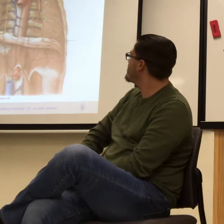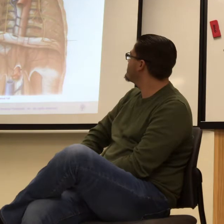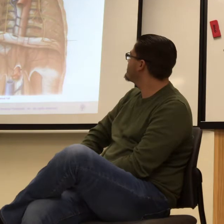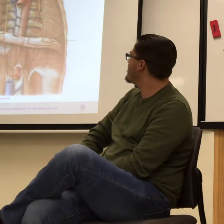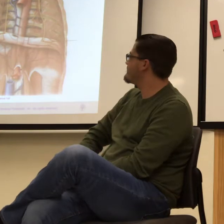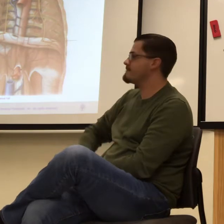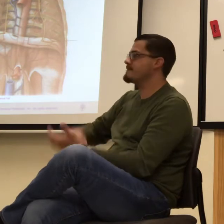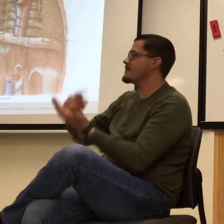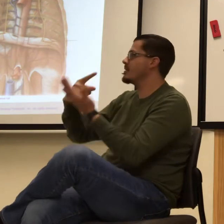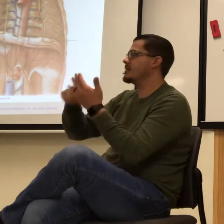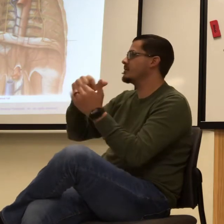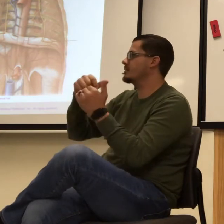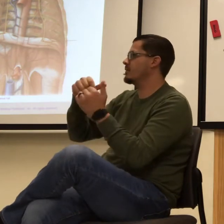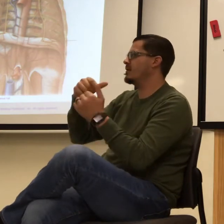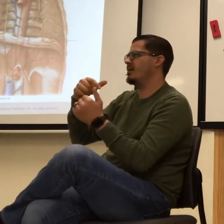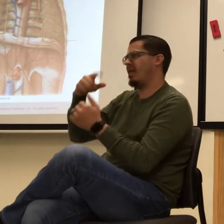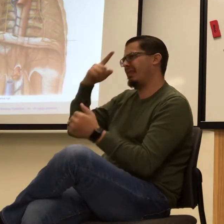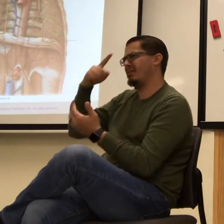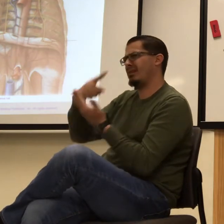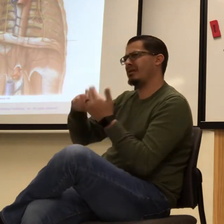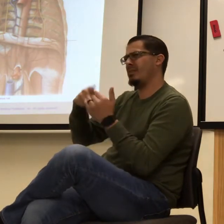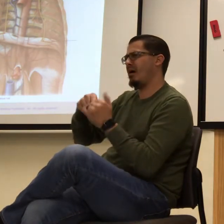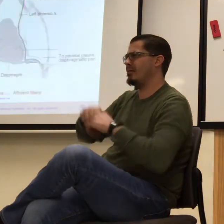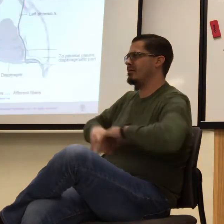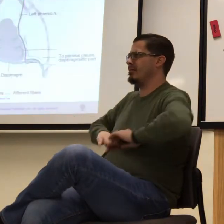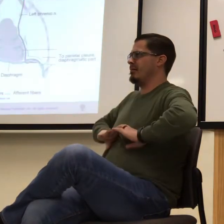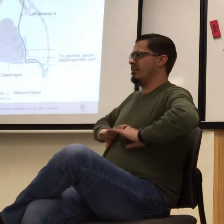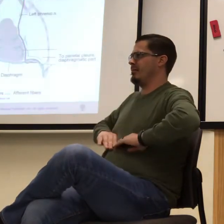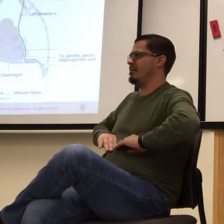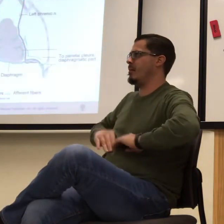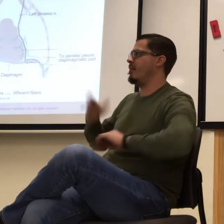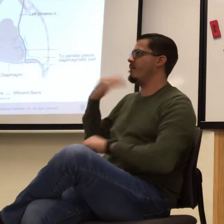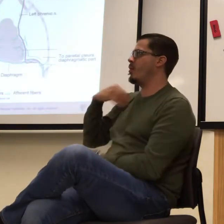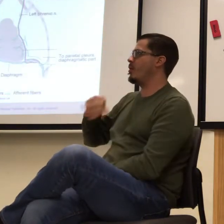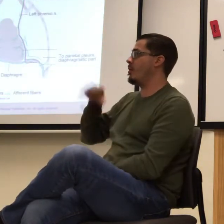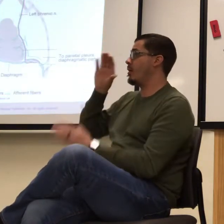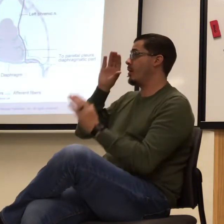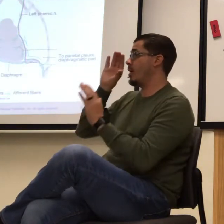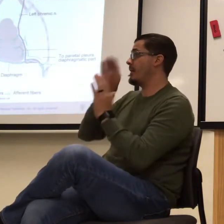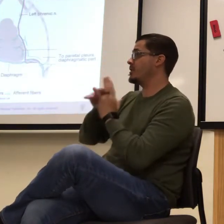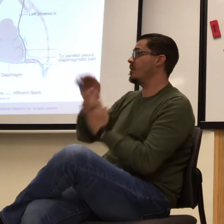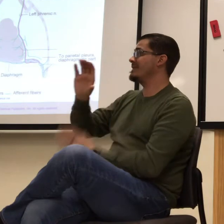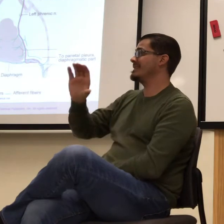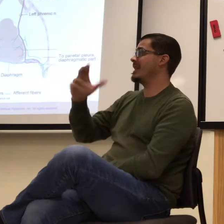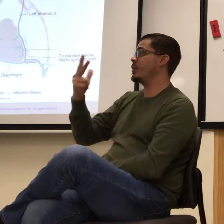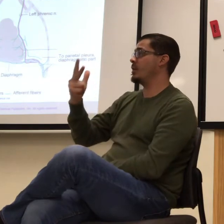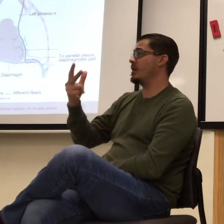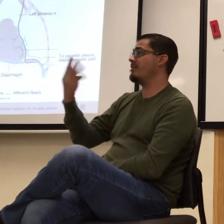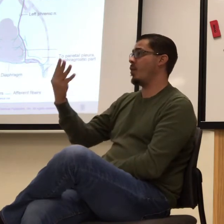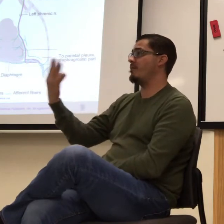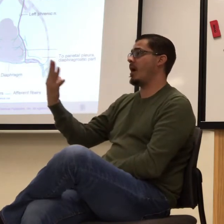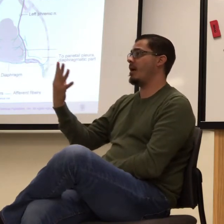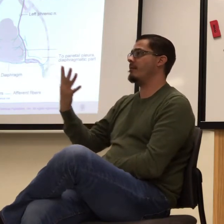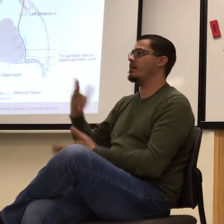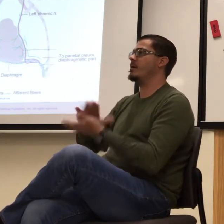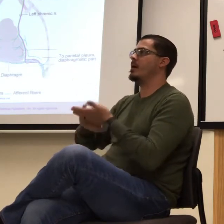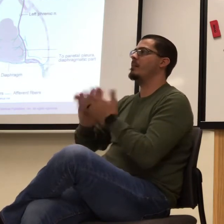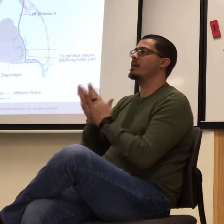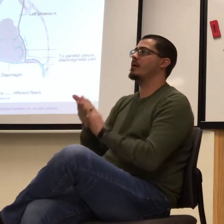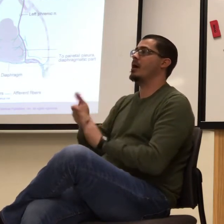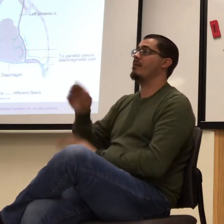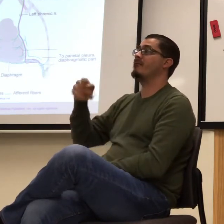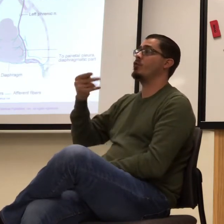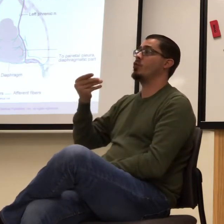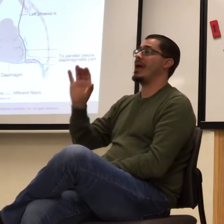and it talked about the diaphragm before. There's a picture of C3, 4, and 5. They merge to form phrenic nerve.